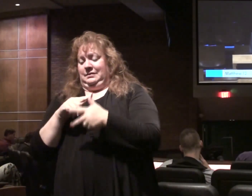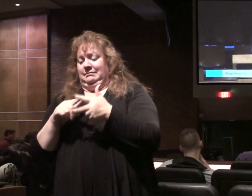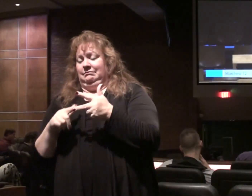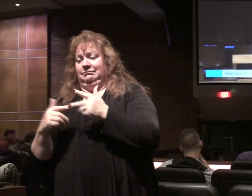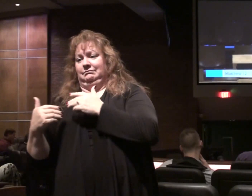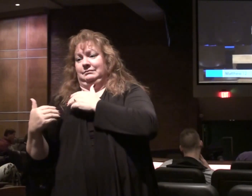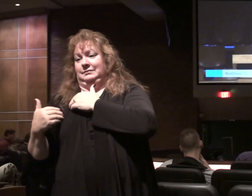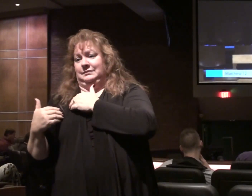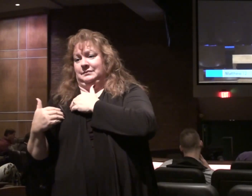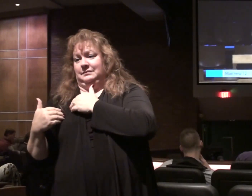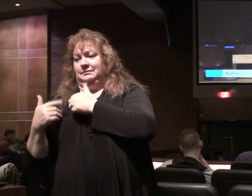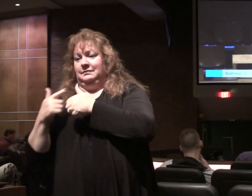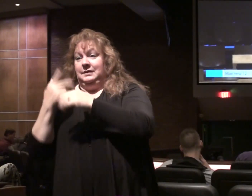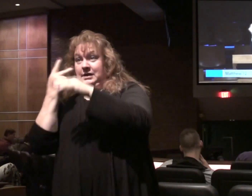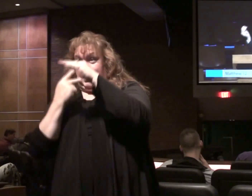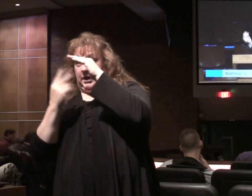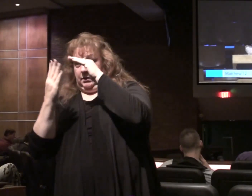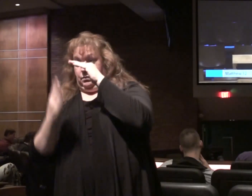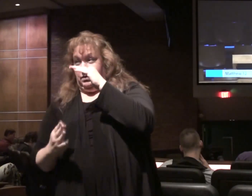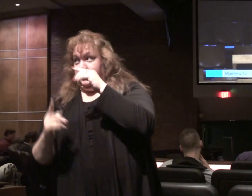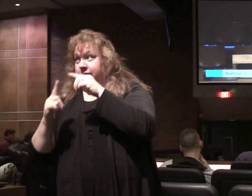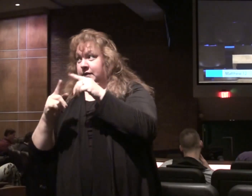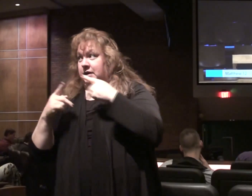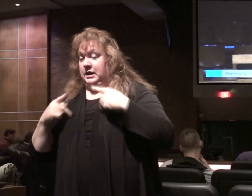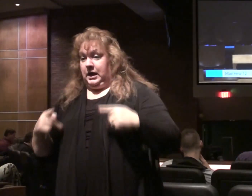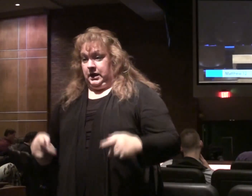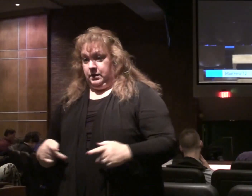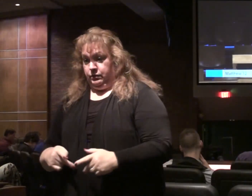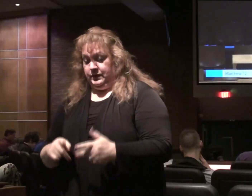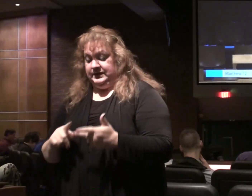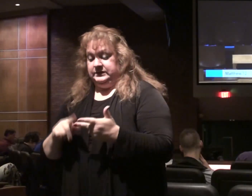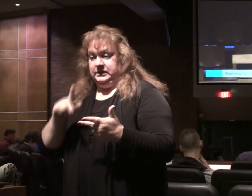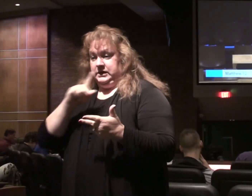his: prophet, priest, and king.